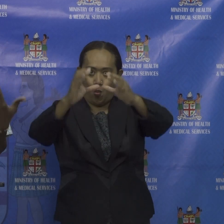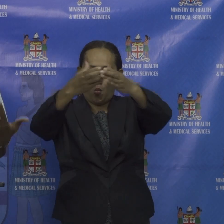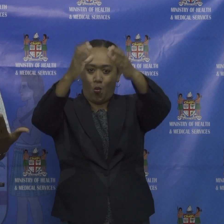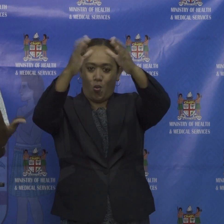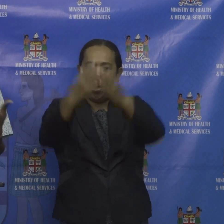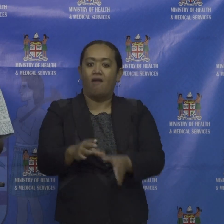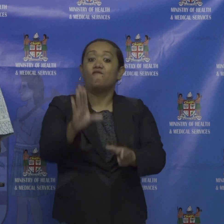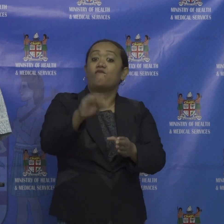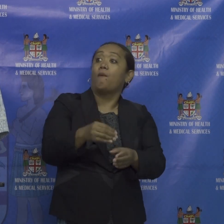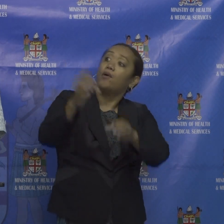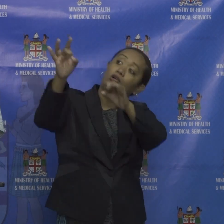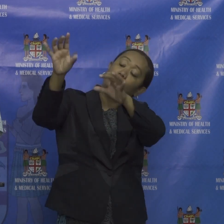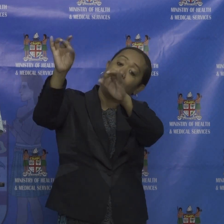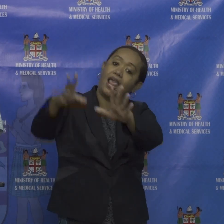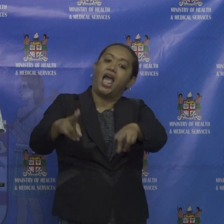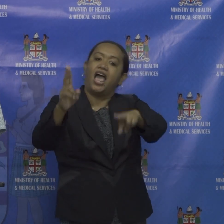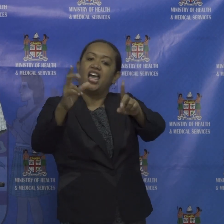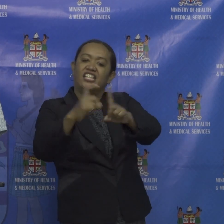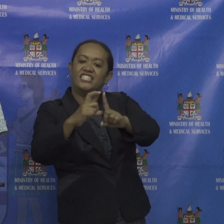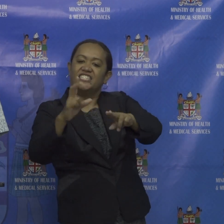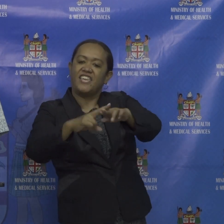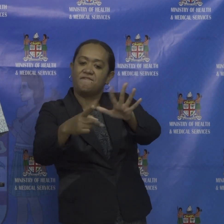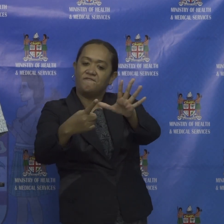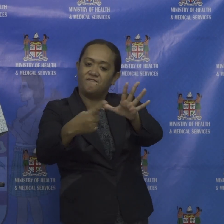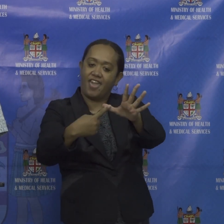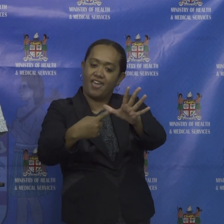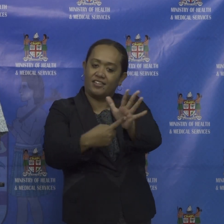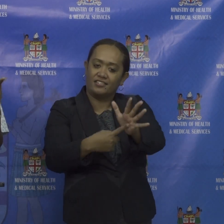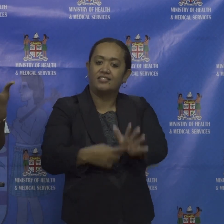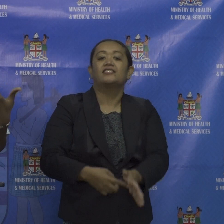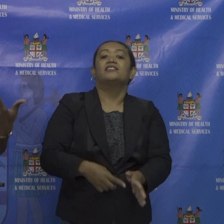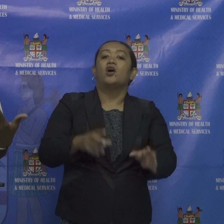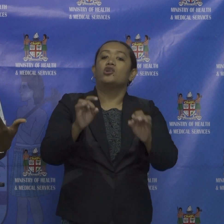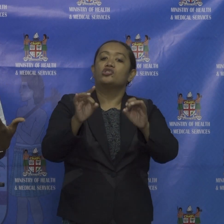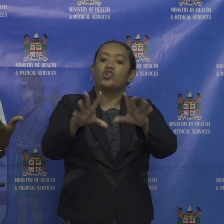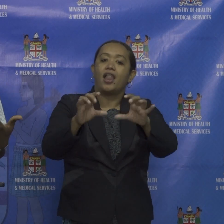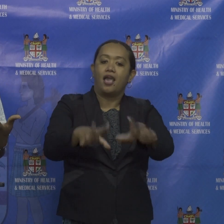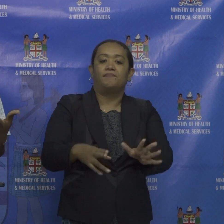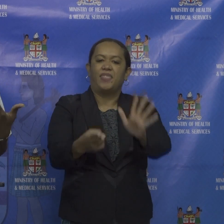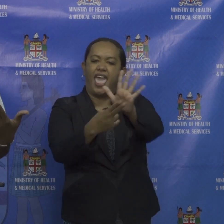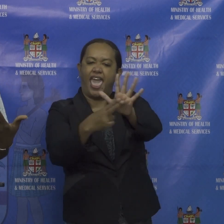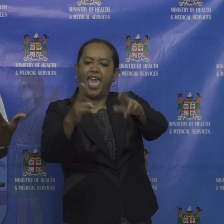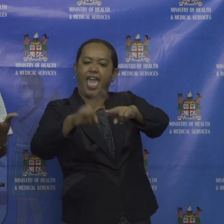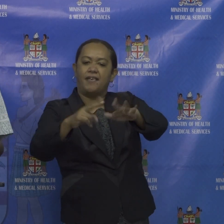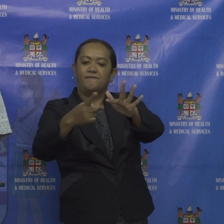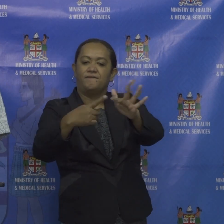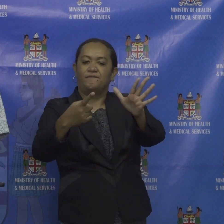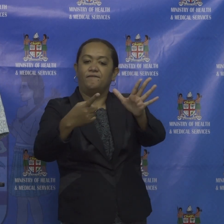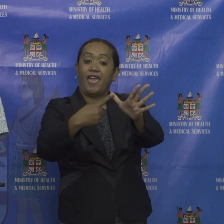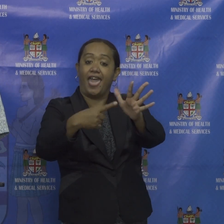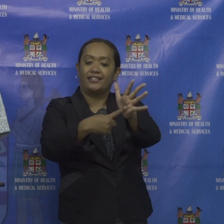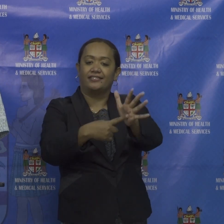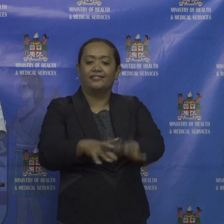from Australia, DFAT, from MFAT, from New Zealand. We've got funding support from the EU,